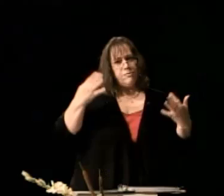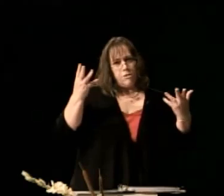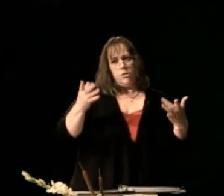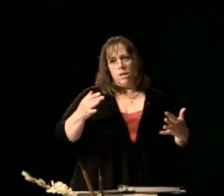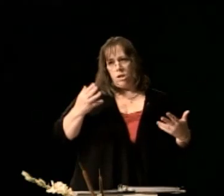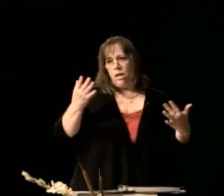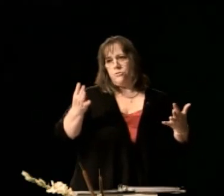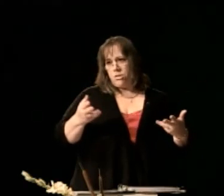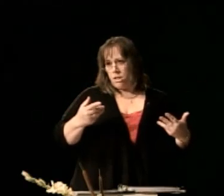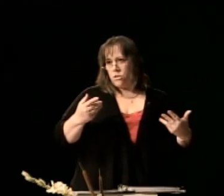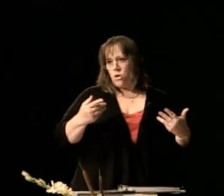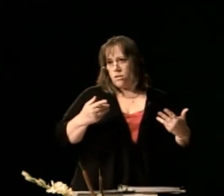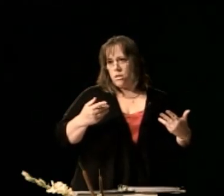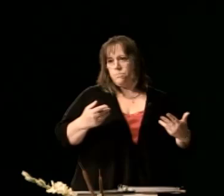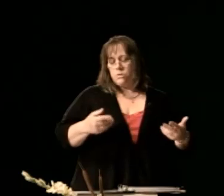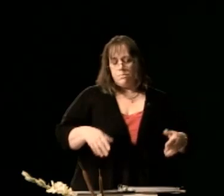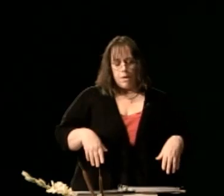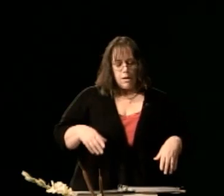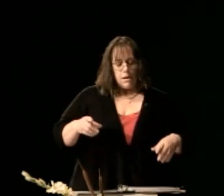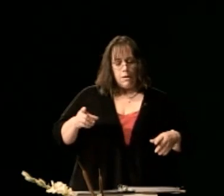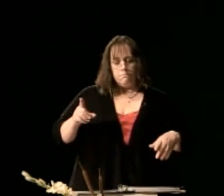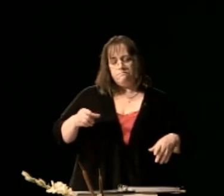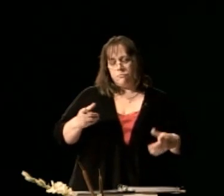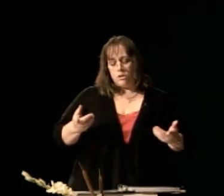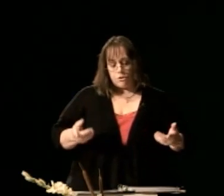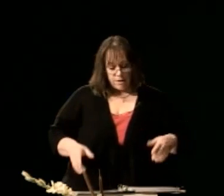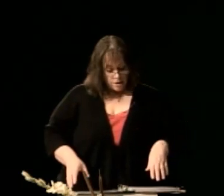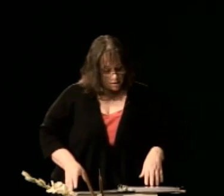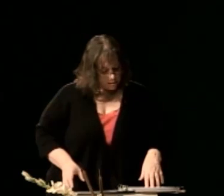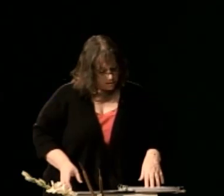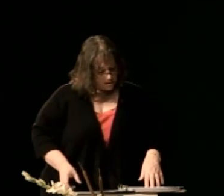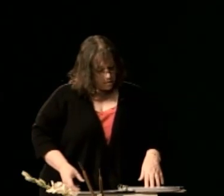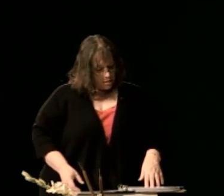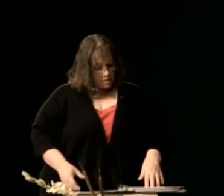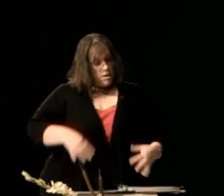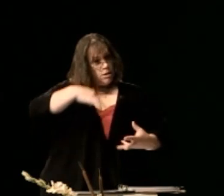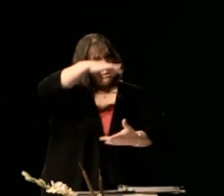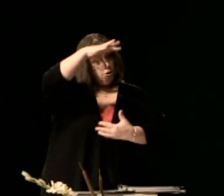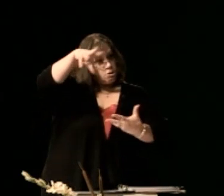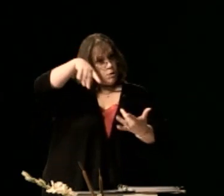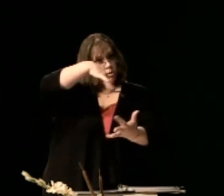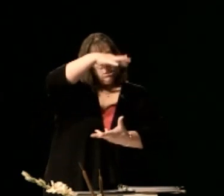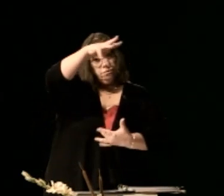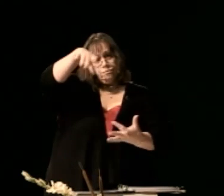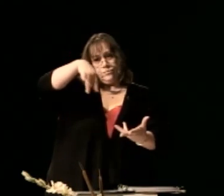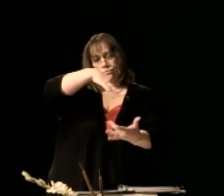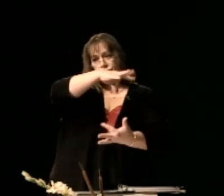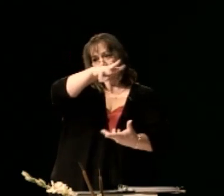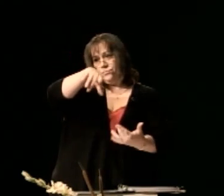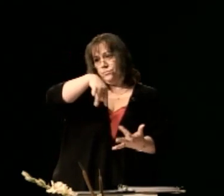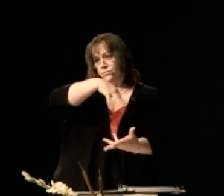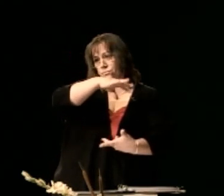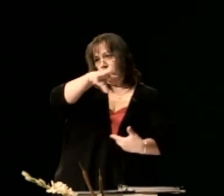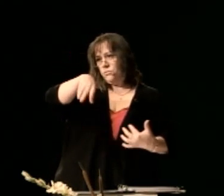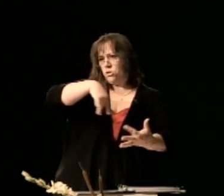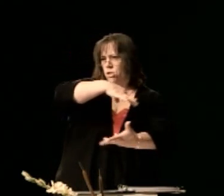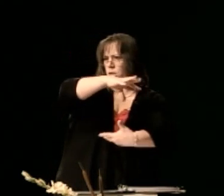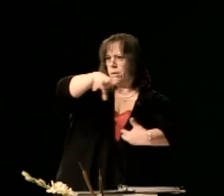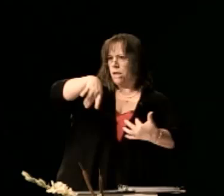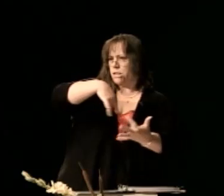really not understanding this concept, but you could try the X. Smoke. So you're kind of making a tunnel